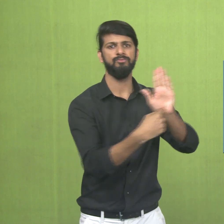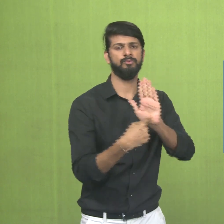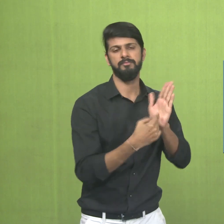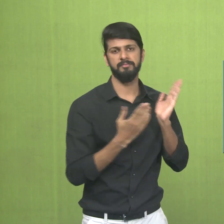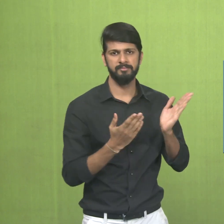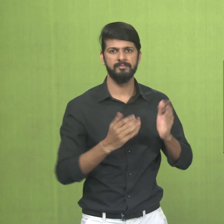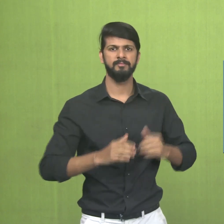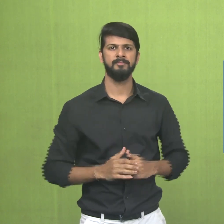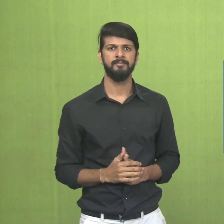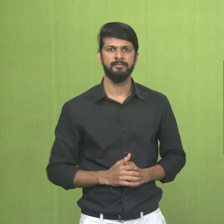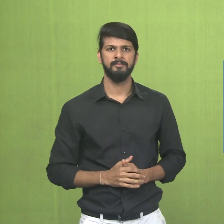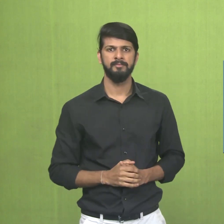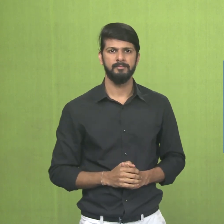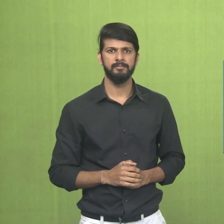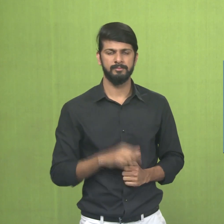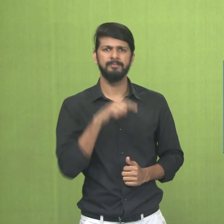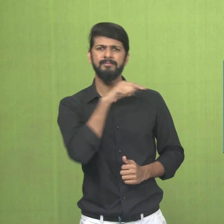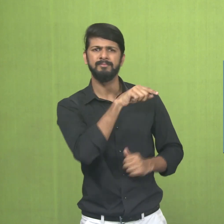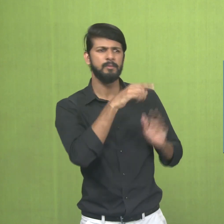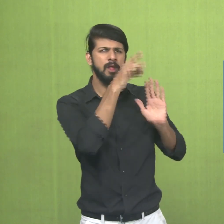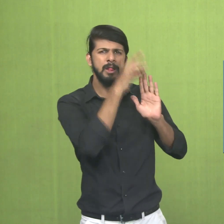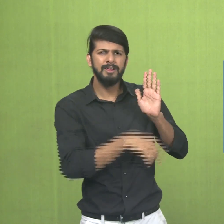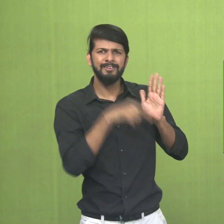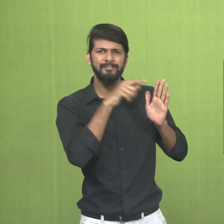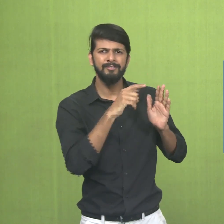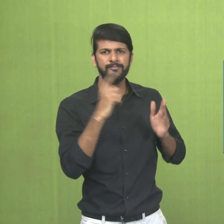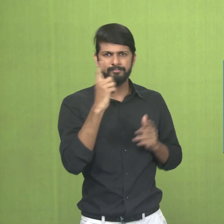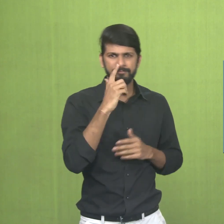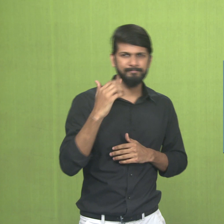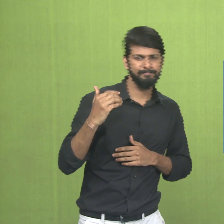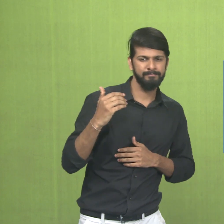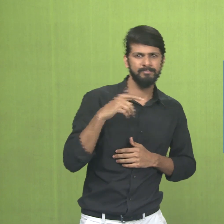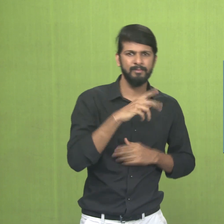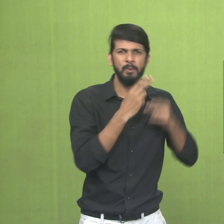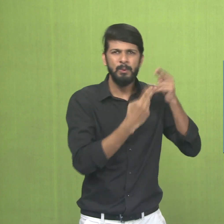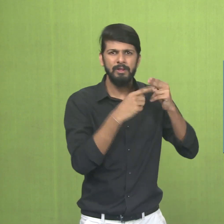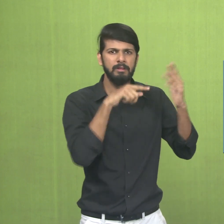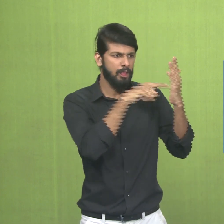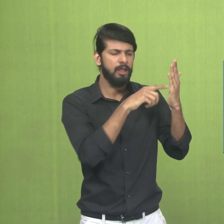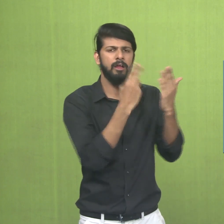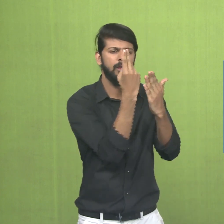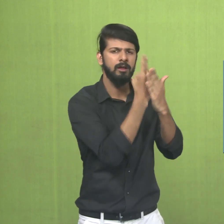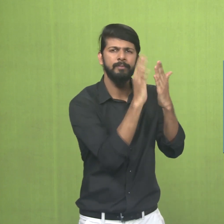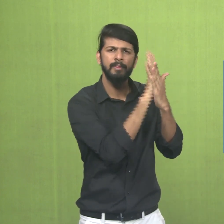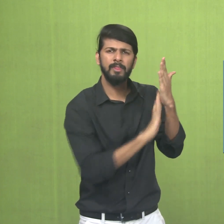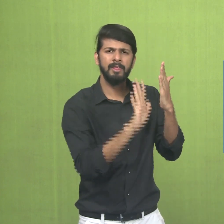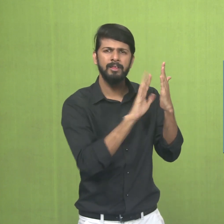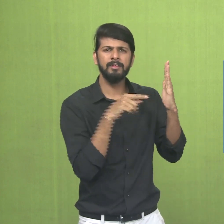Gujarat. the description of the first painting, that is